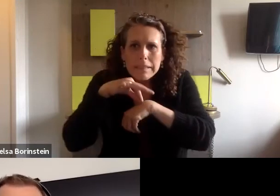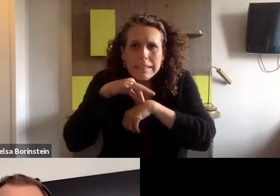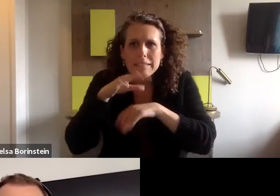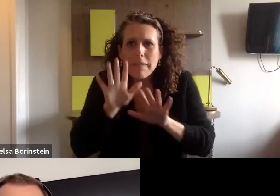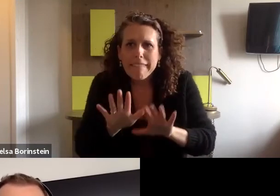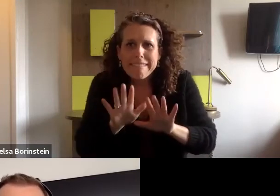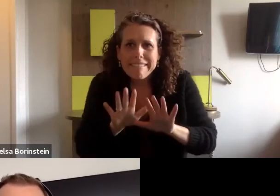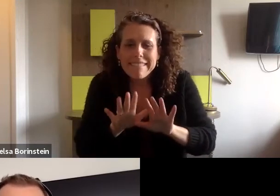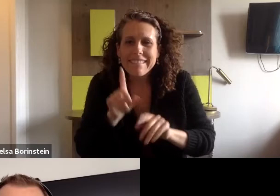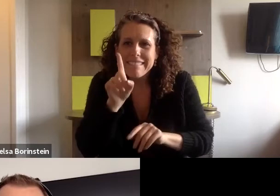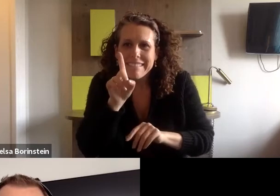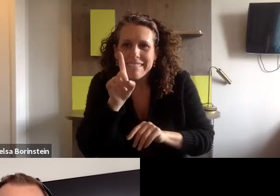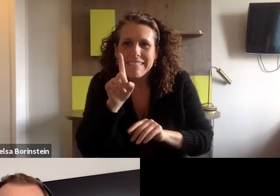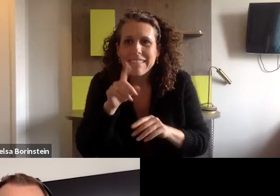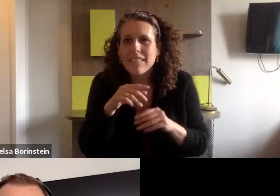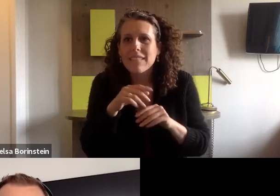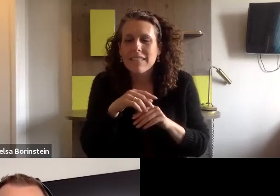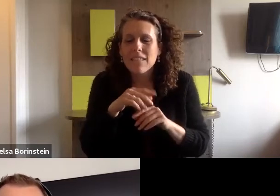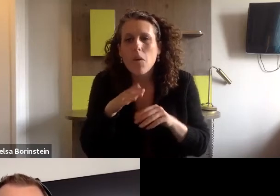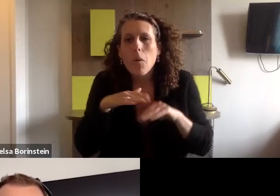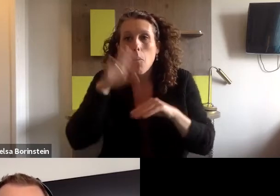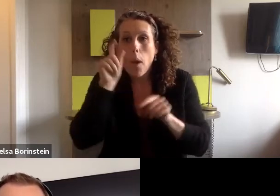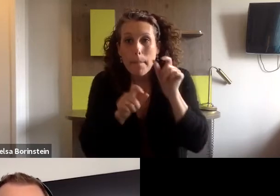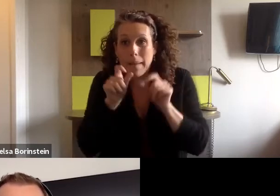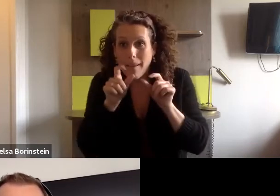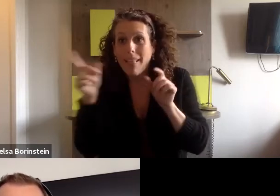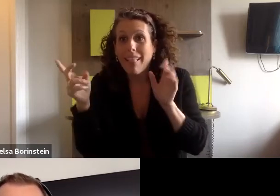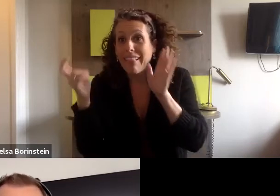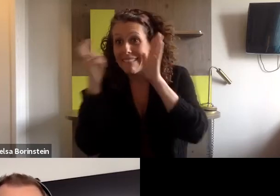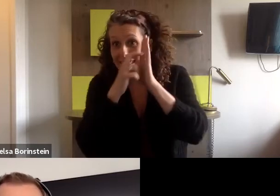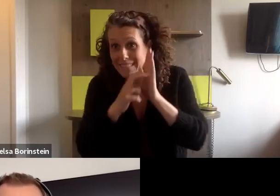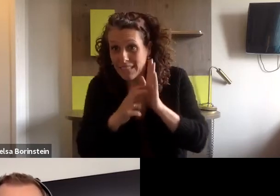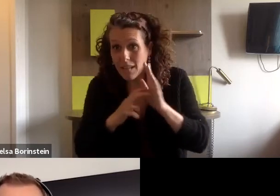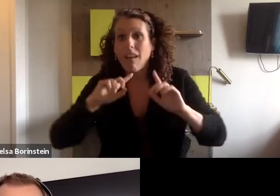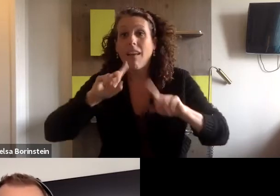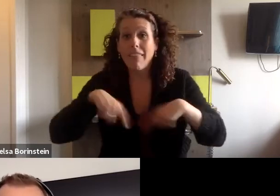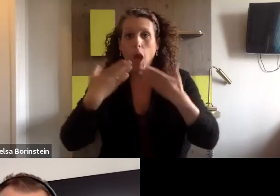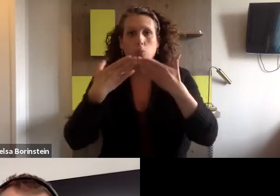to log on, and then we'll get started.